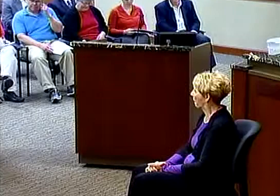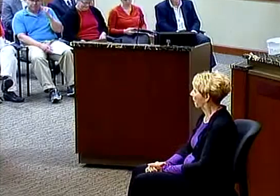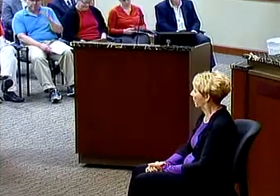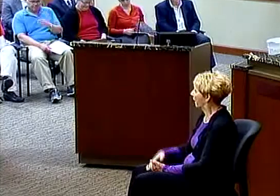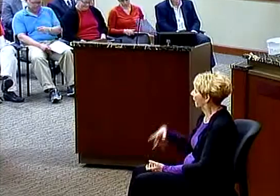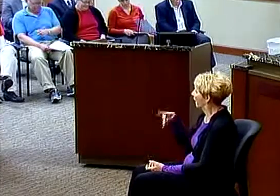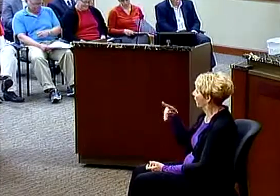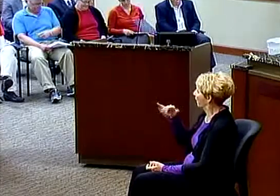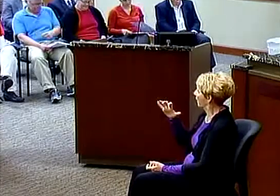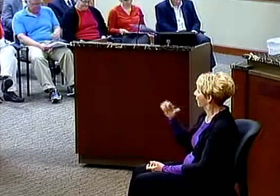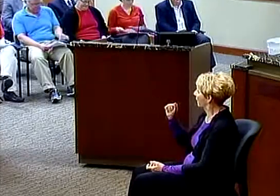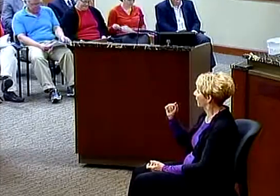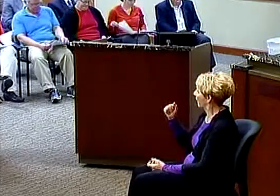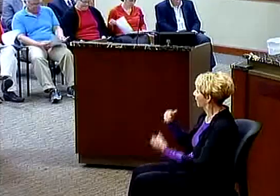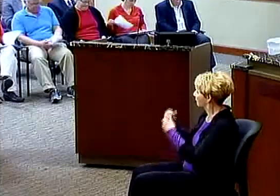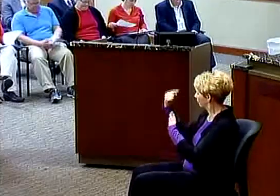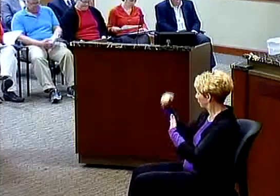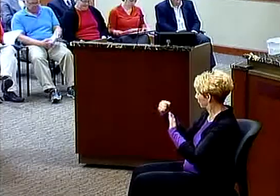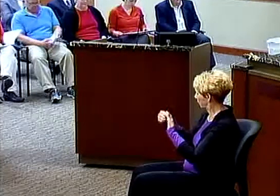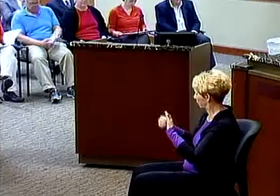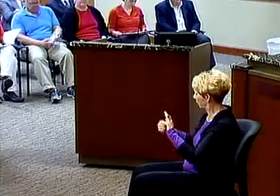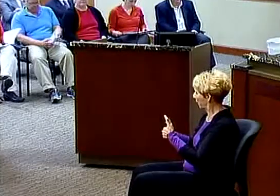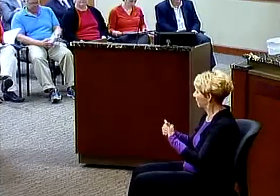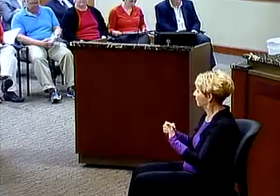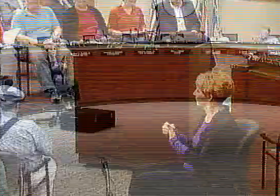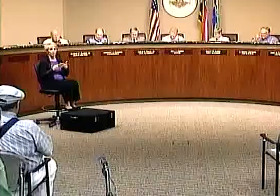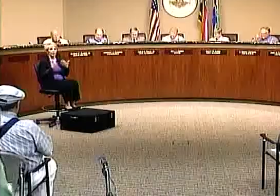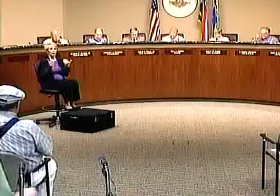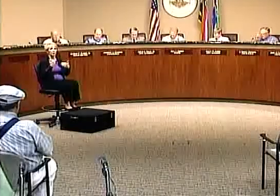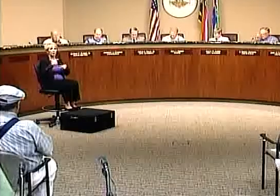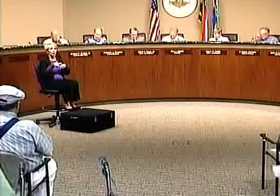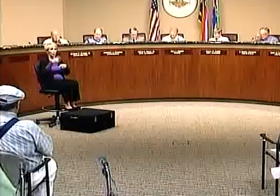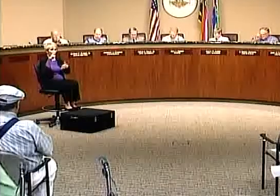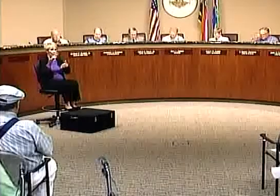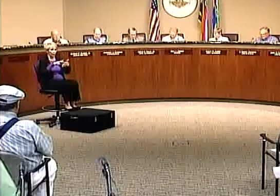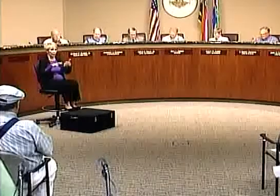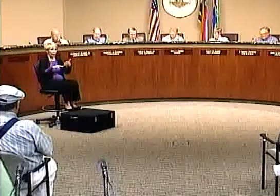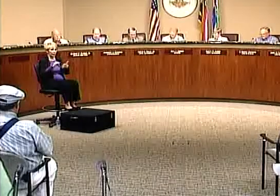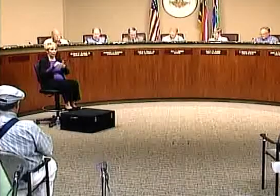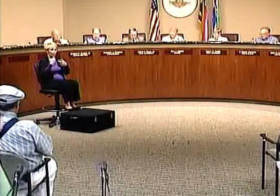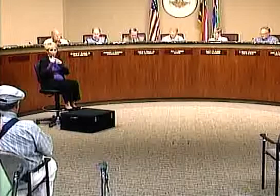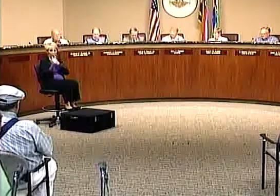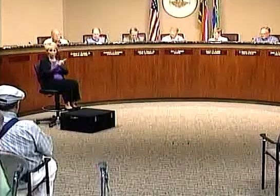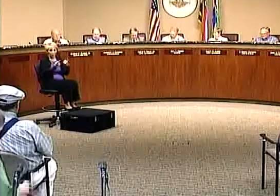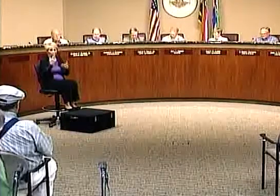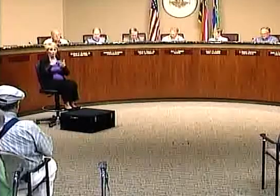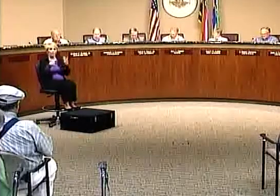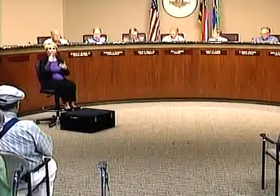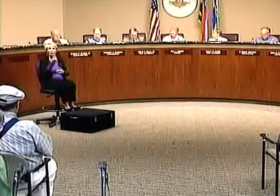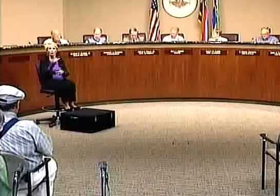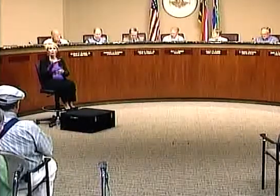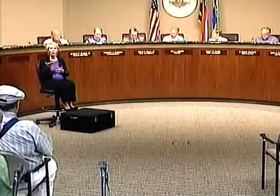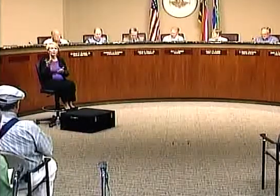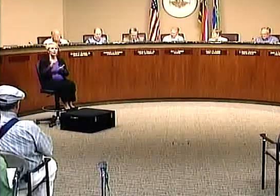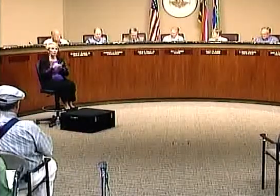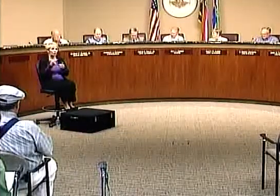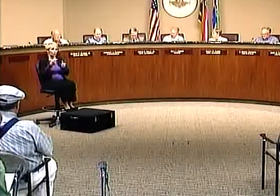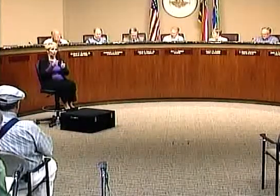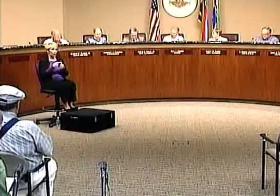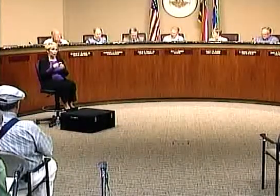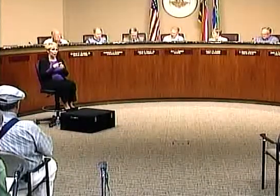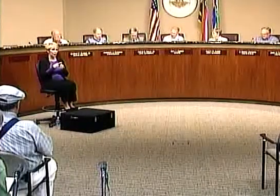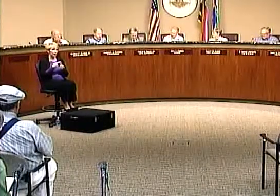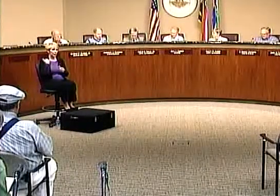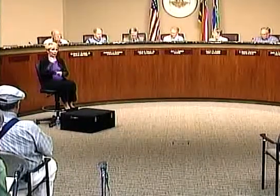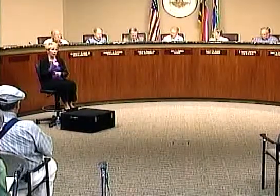Public advocacy issues and strategies. I'm going to have to, at this point, read four proclamations, but I want to say a few things first.